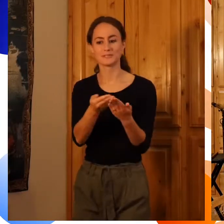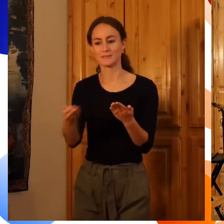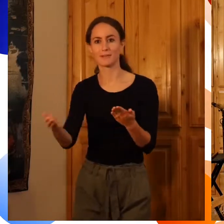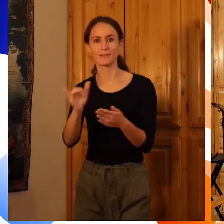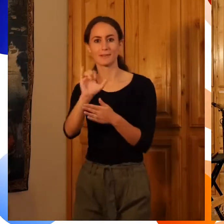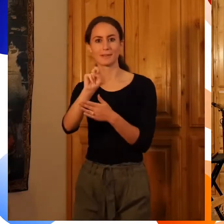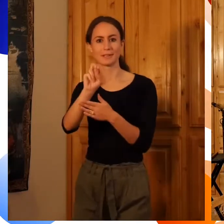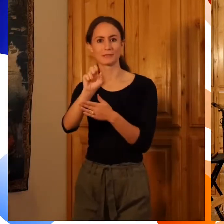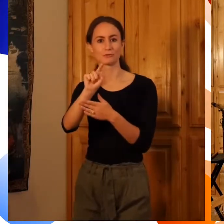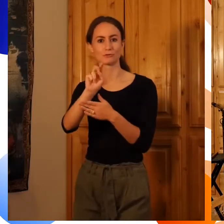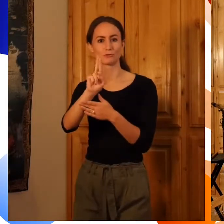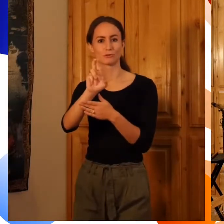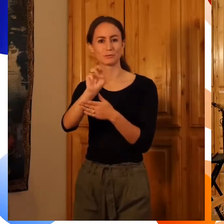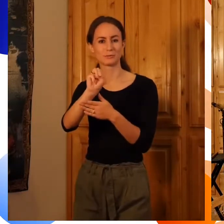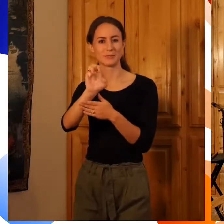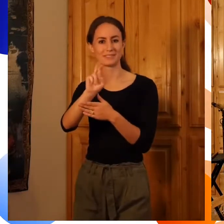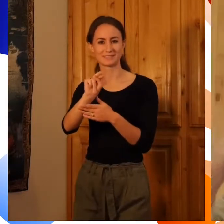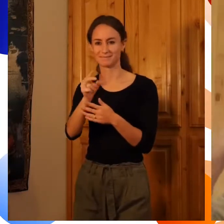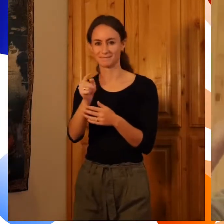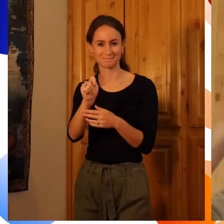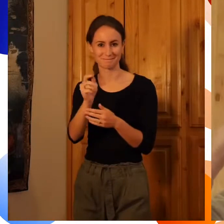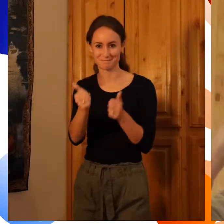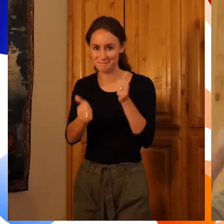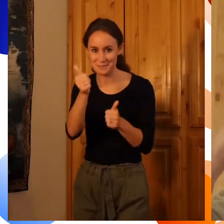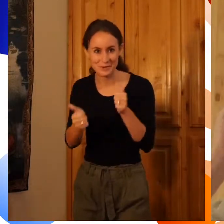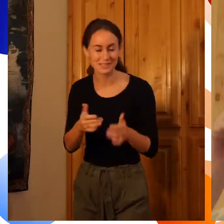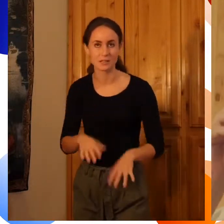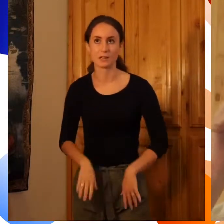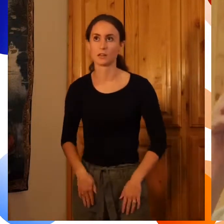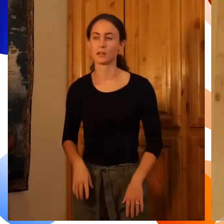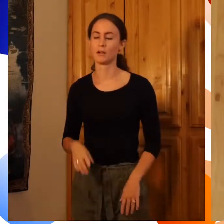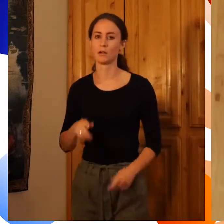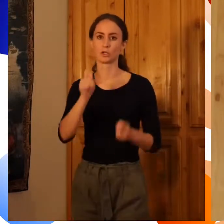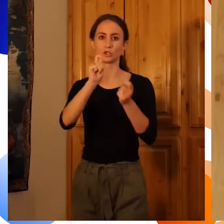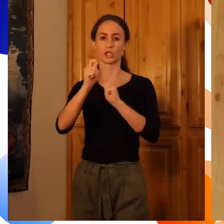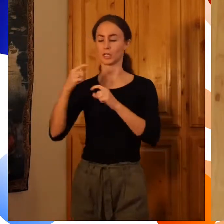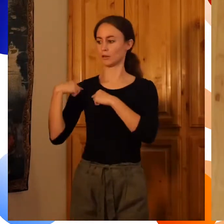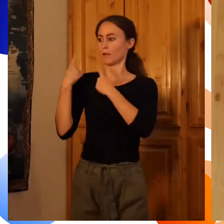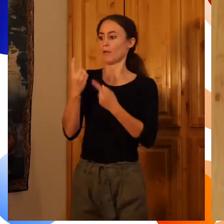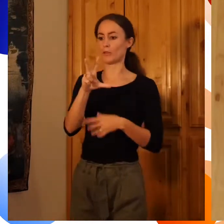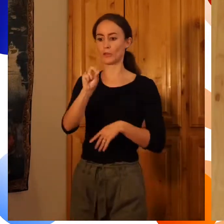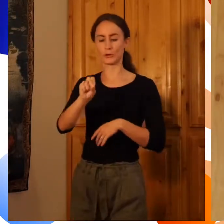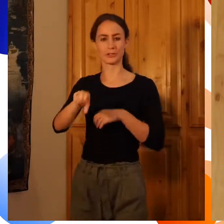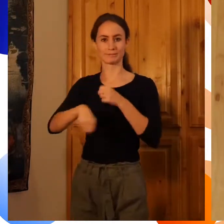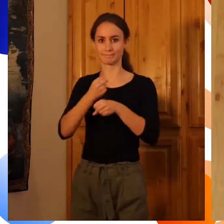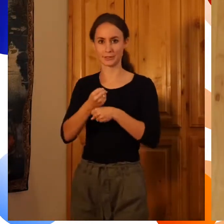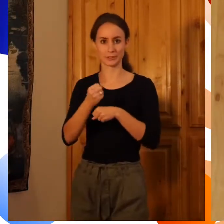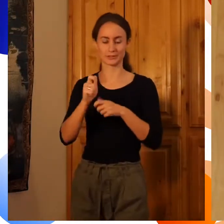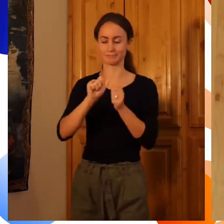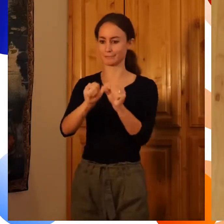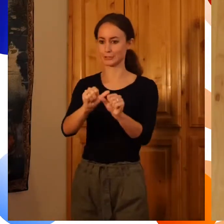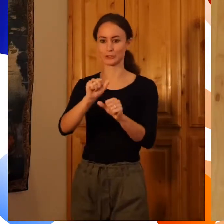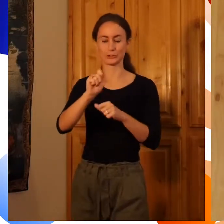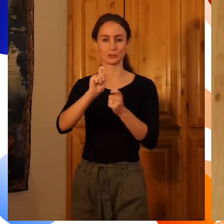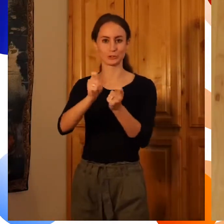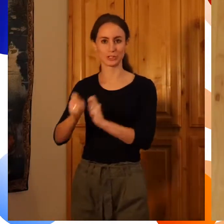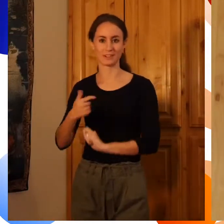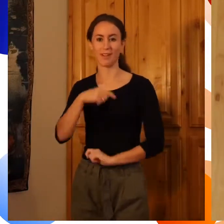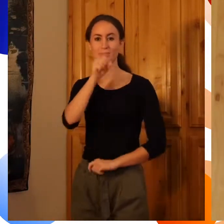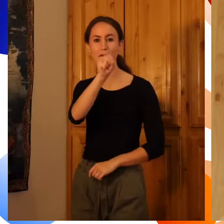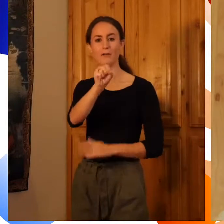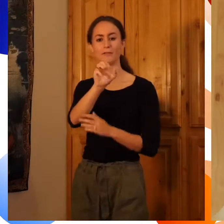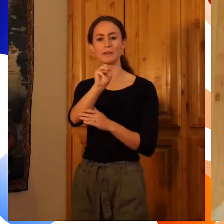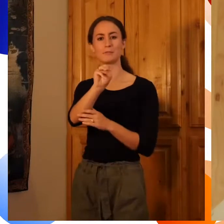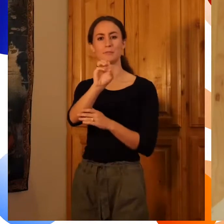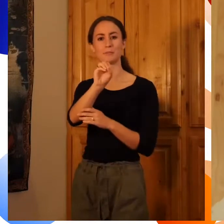years it's evolved. There for a while, I'd learn, I love the mountain dulcimer. Still plays it. And we did a lot of